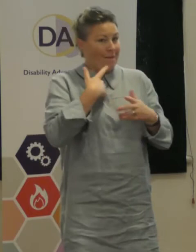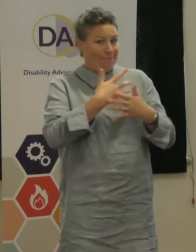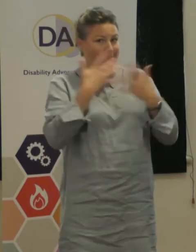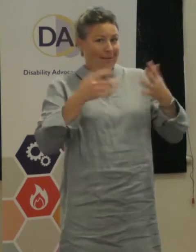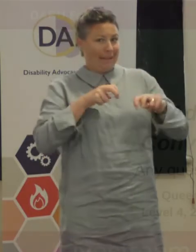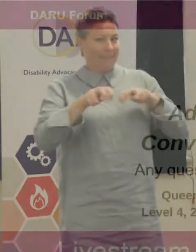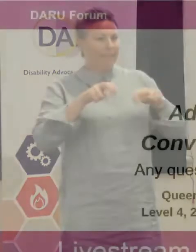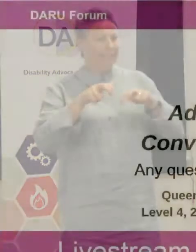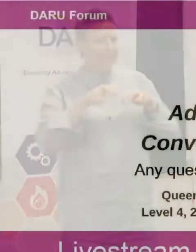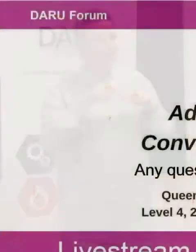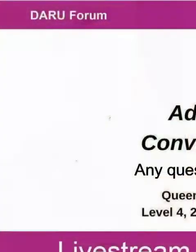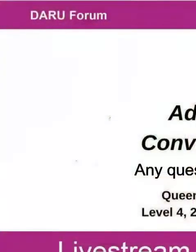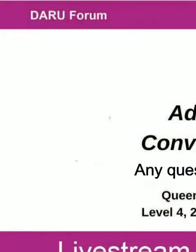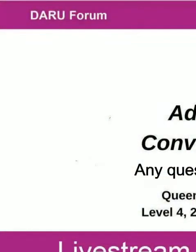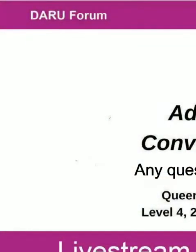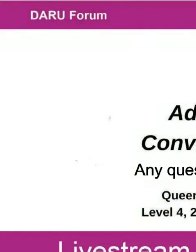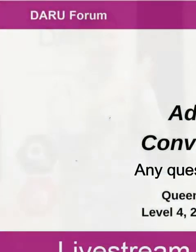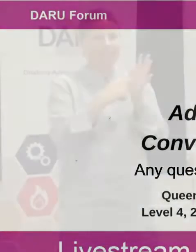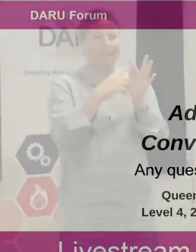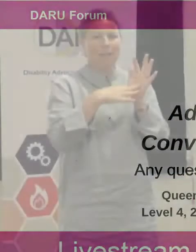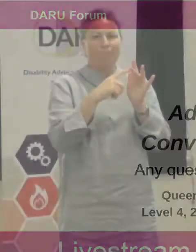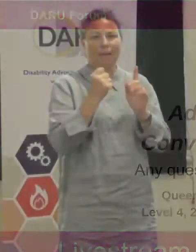is systemic advocacy. That's our focus.